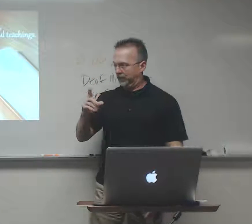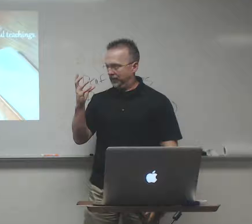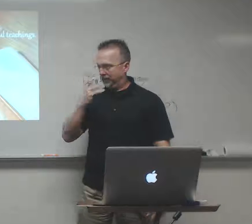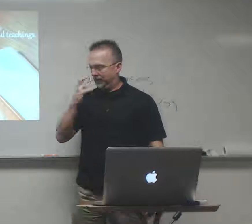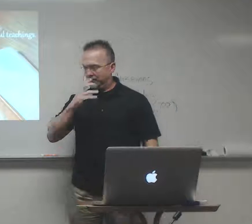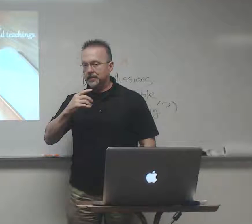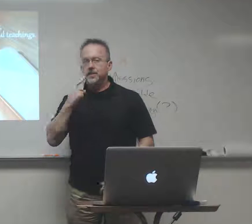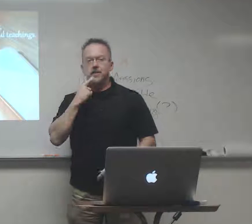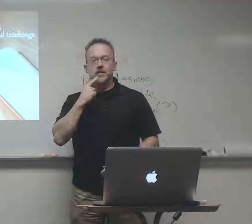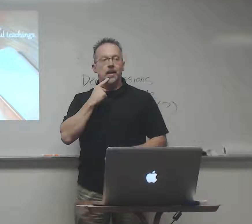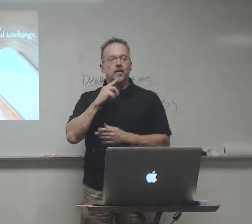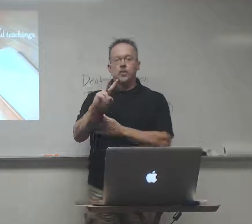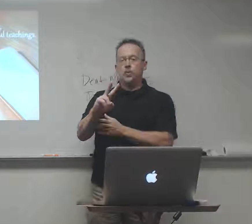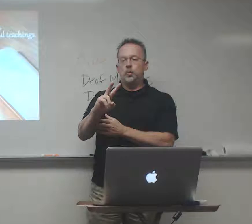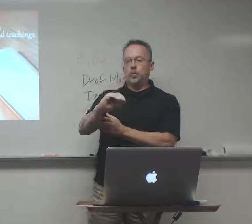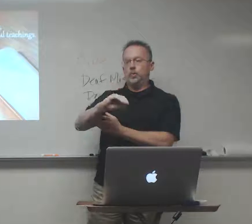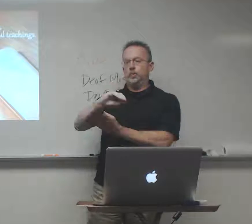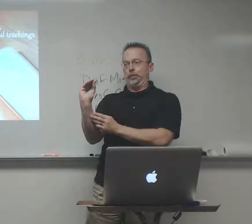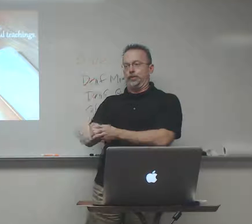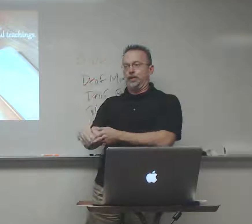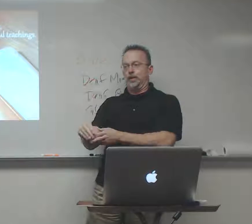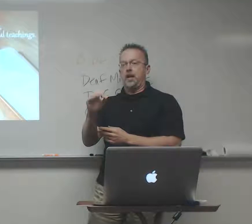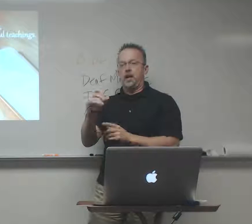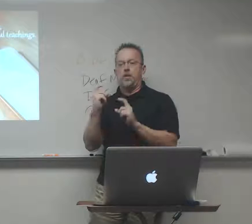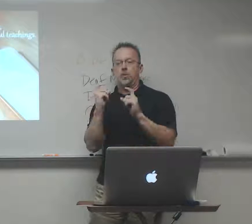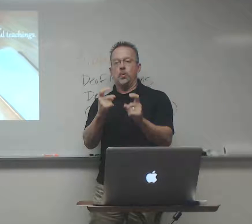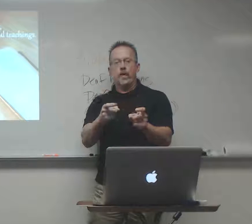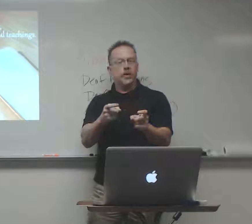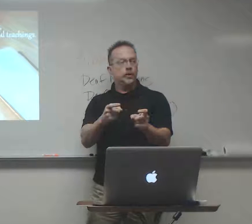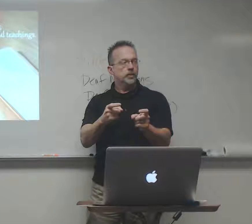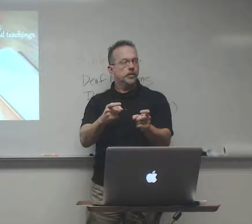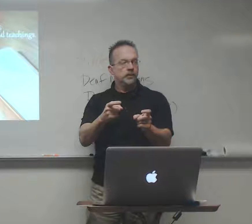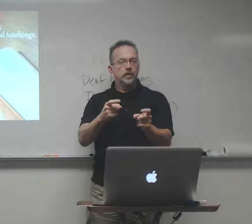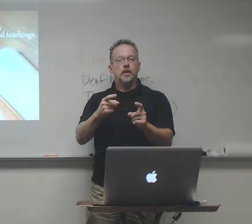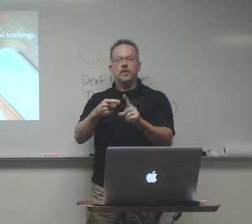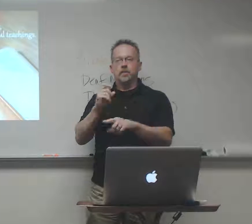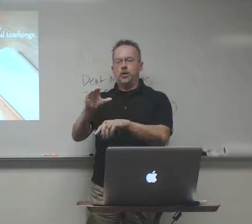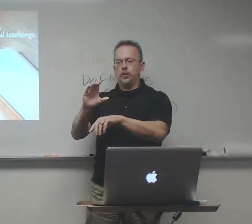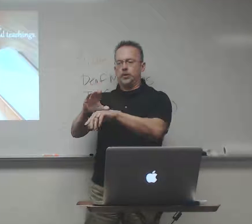missionaries. And one person say something to me, said 20%